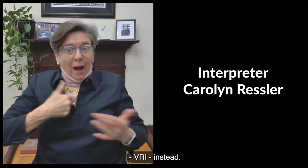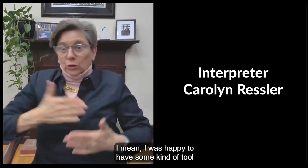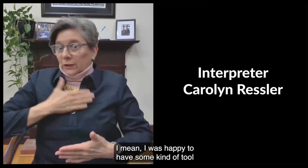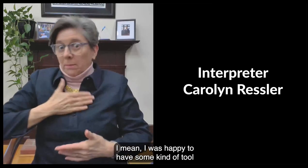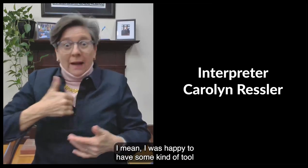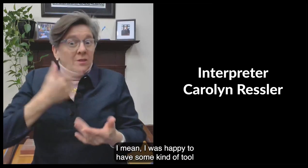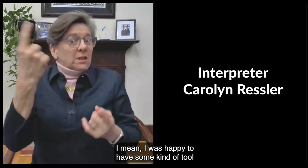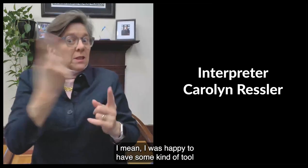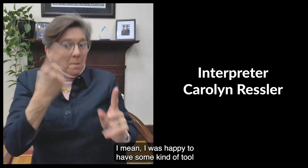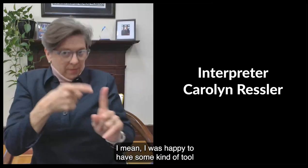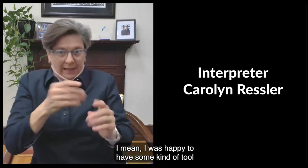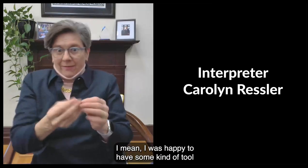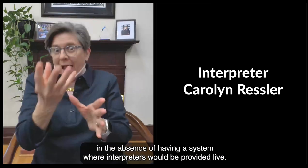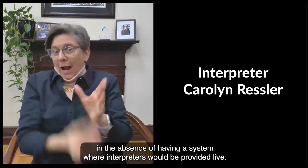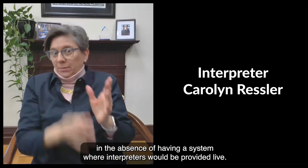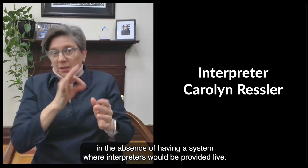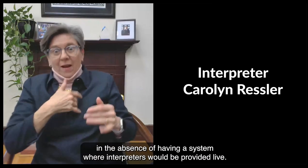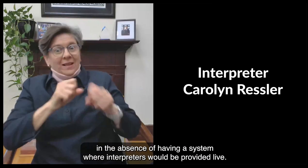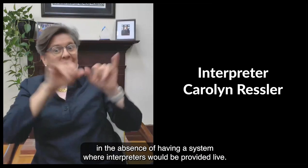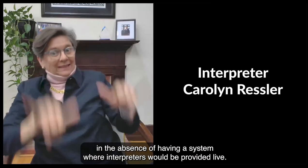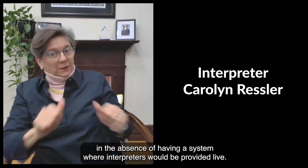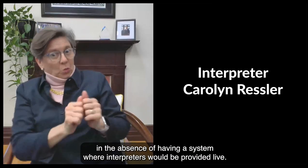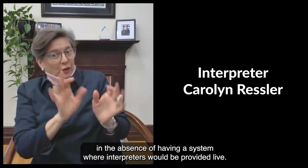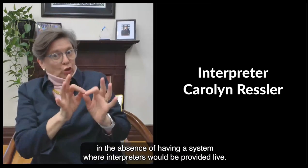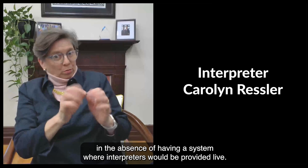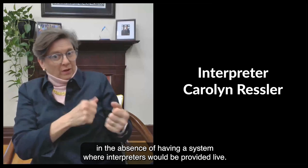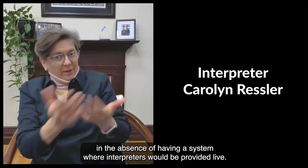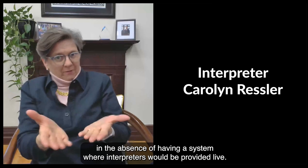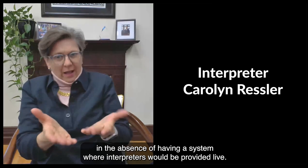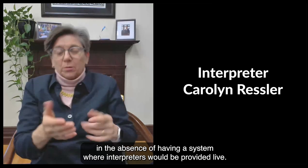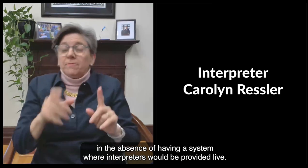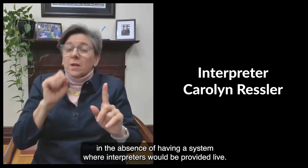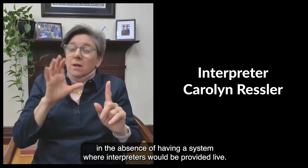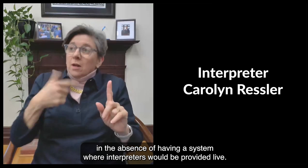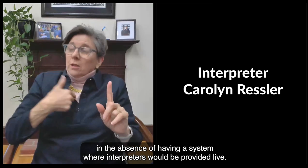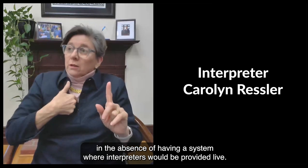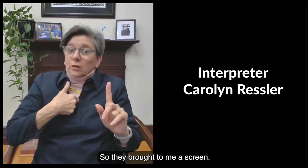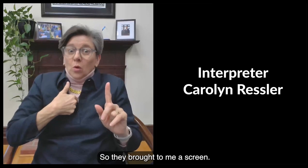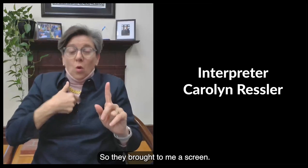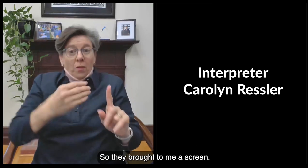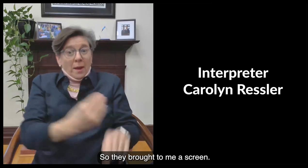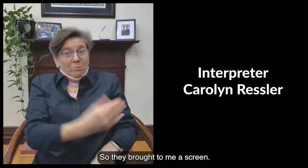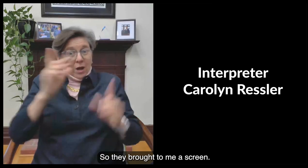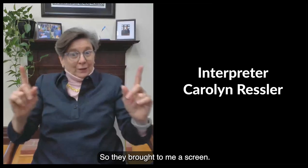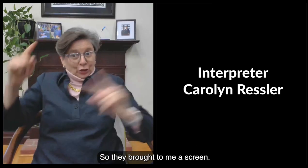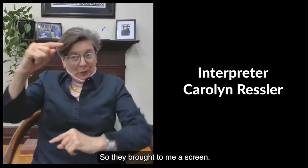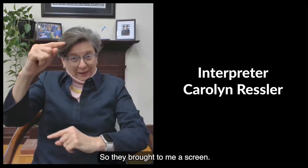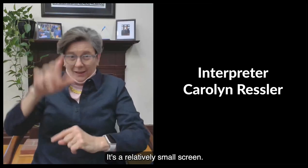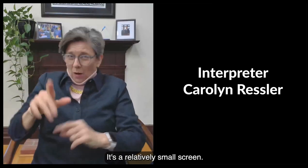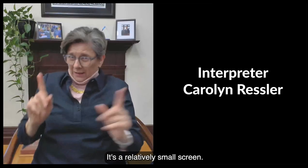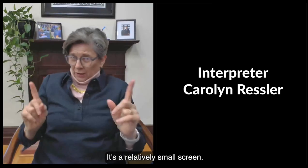remote interpreting, VRI instead. I mean, I was happy to have some kind of tool in the absence of having a system where interpreters would be provided live.